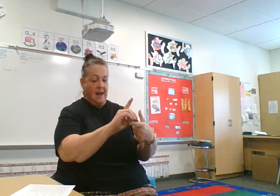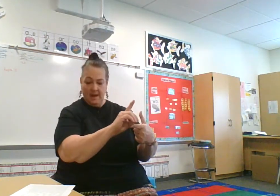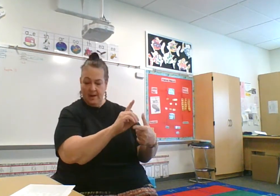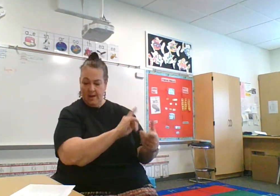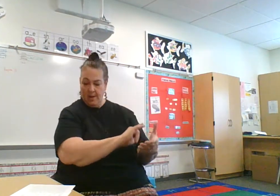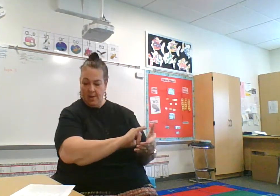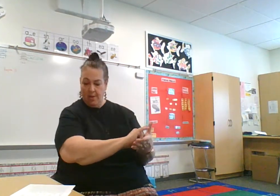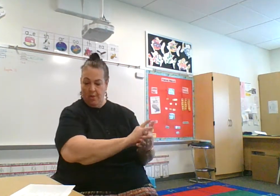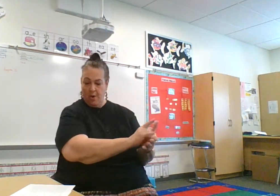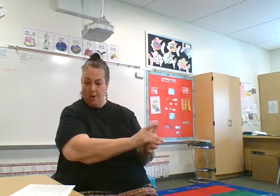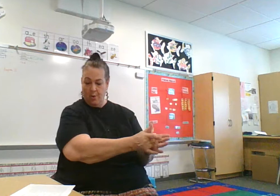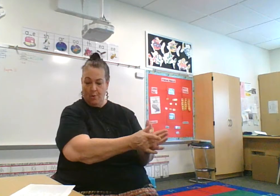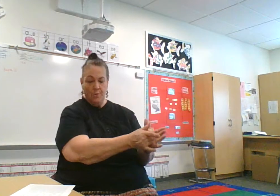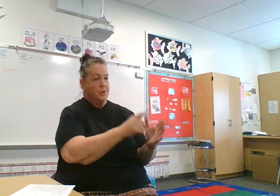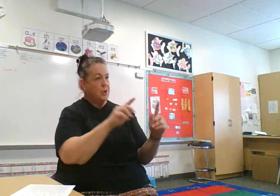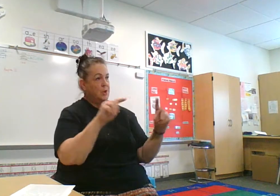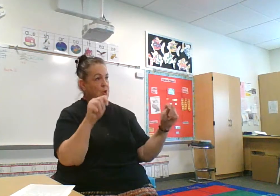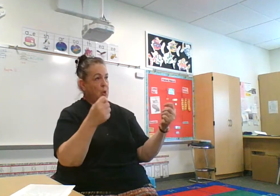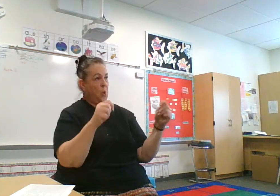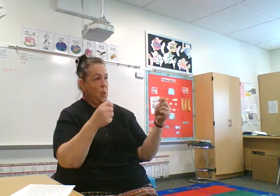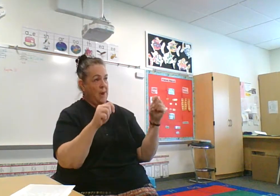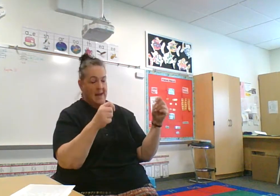Divide those toys